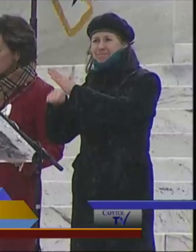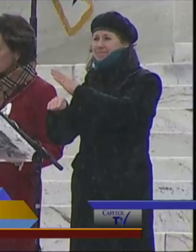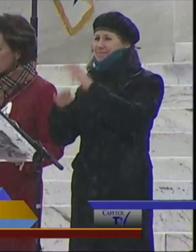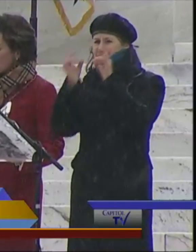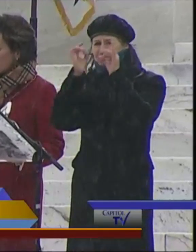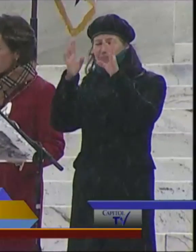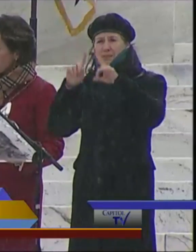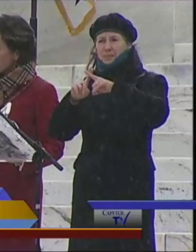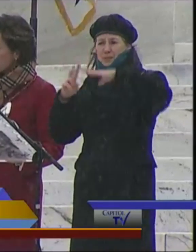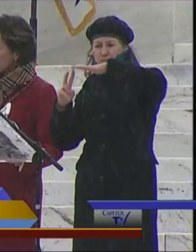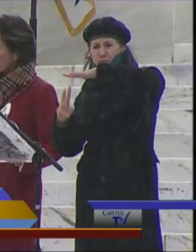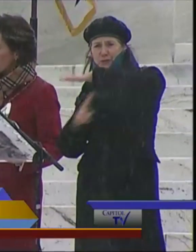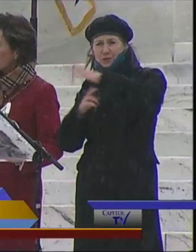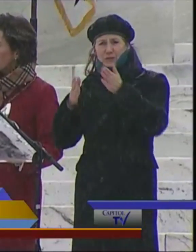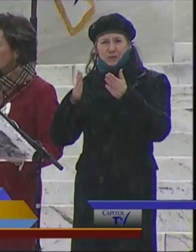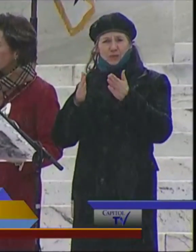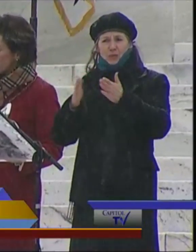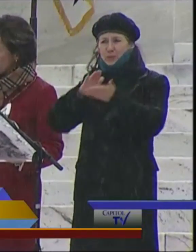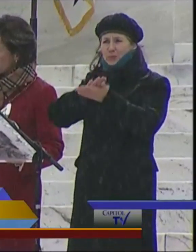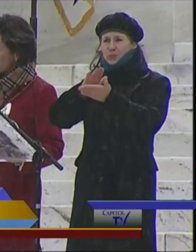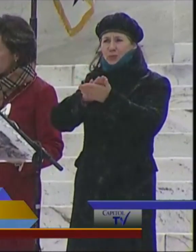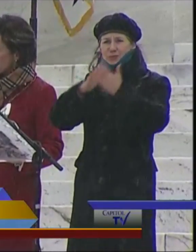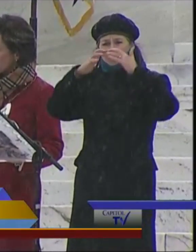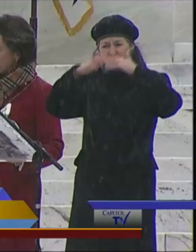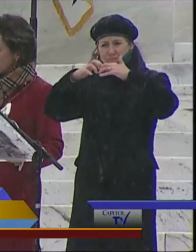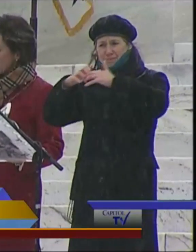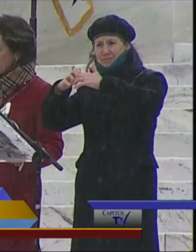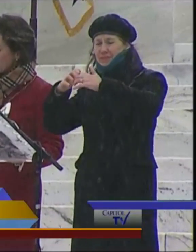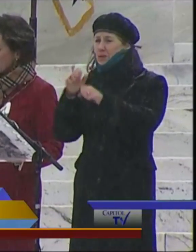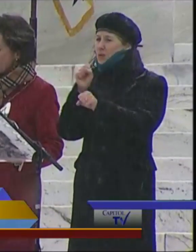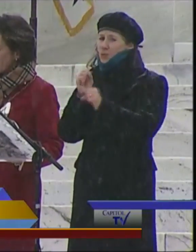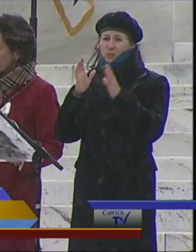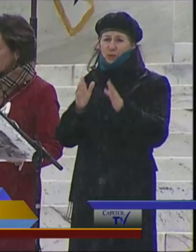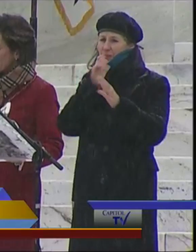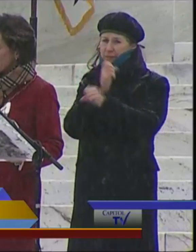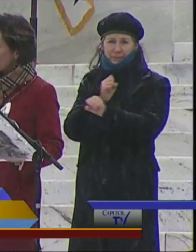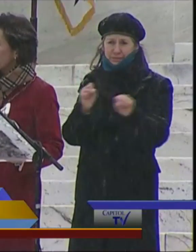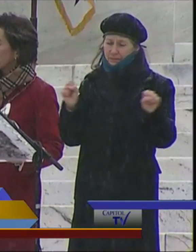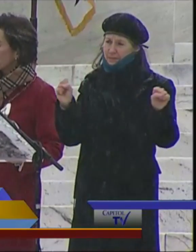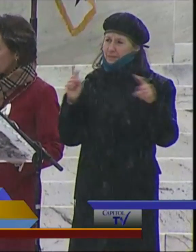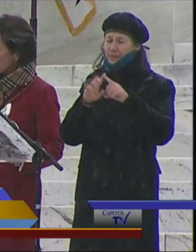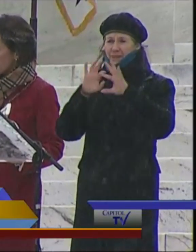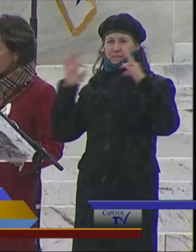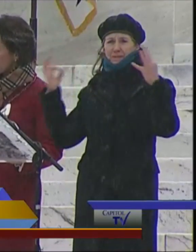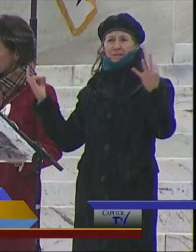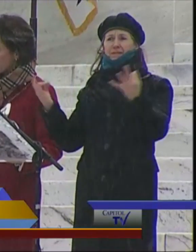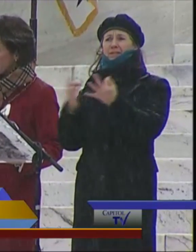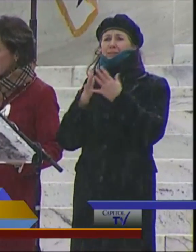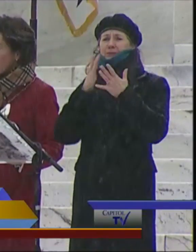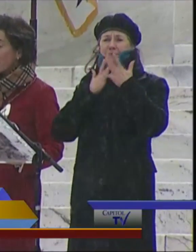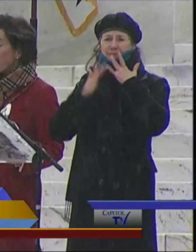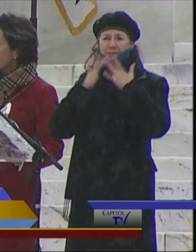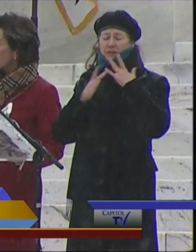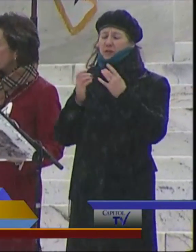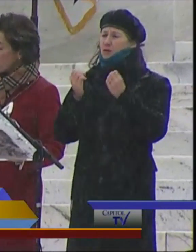result, workers are insecure, families are vulnerable, and too many cities are teetering on the brink of bankruptcy.